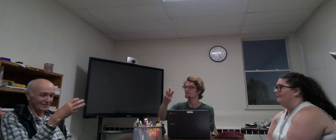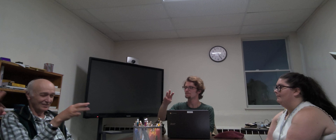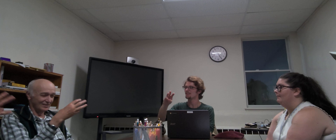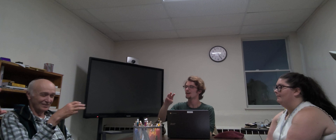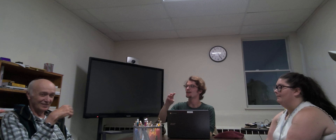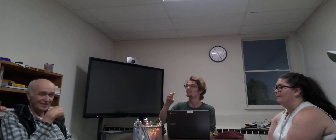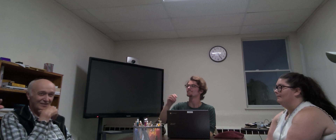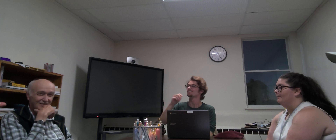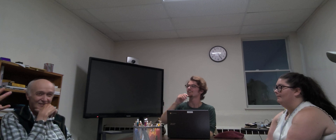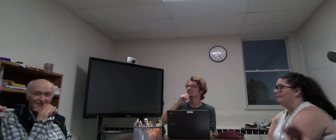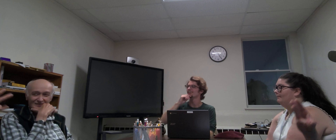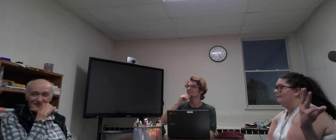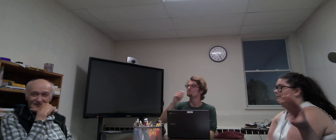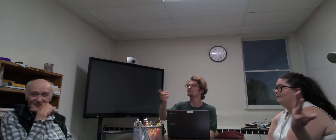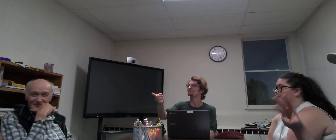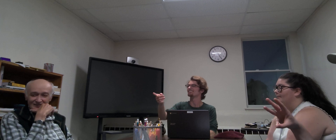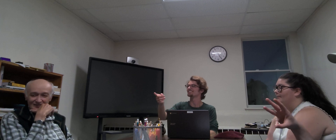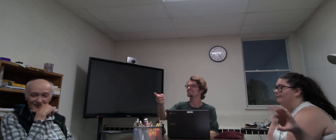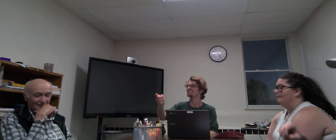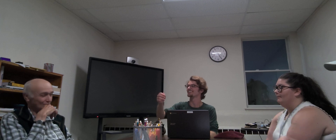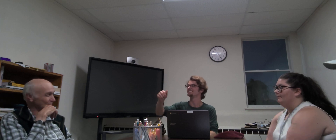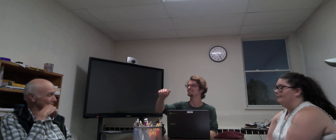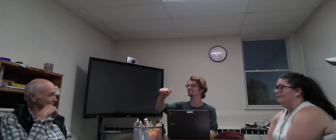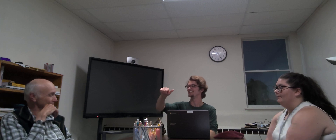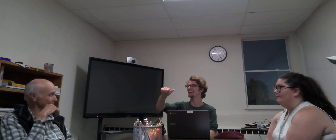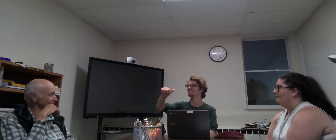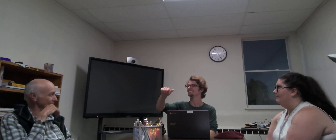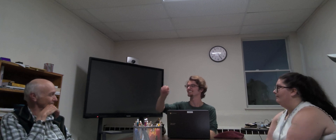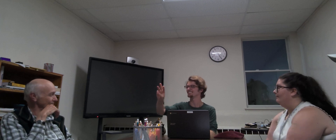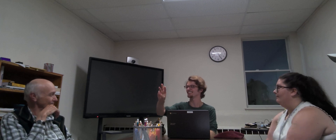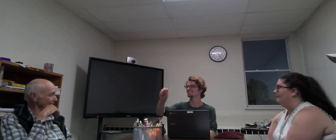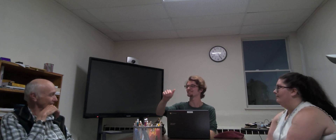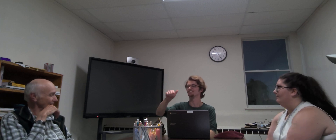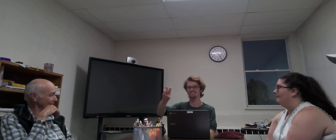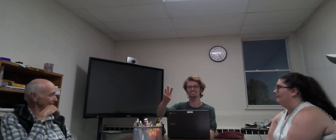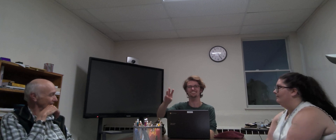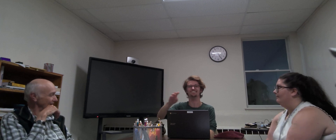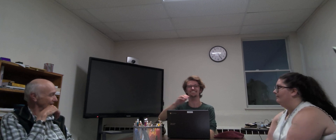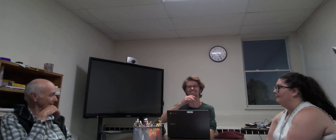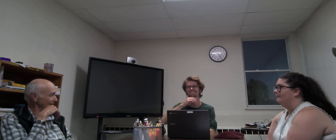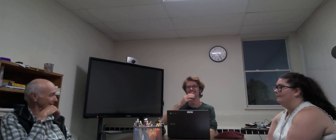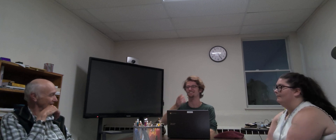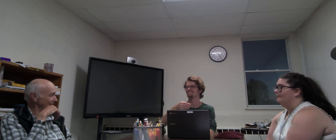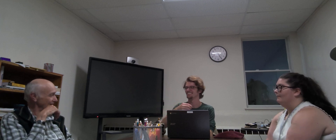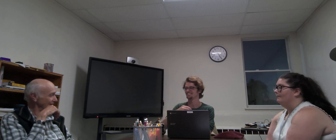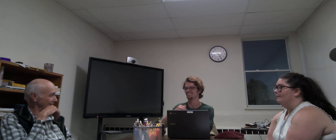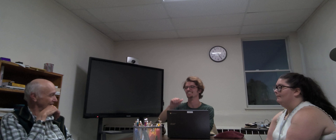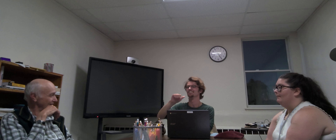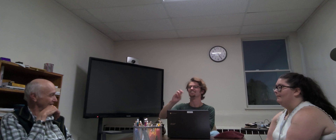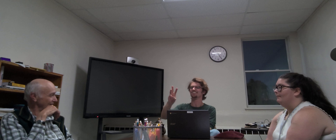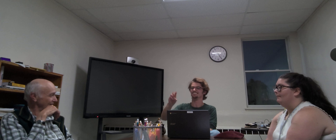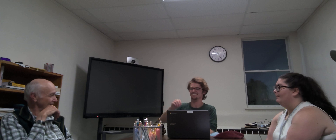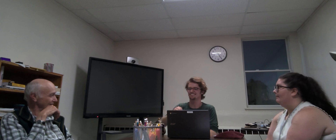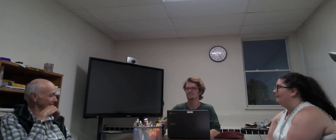That's easier. Yeah. But I'm glad you did that because you did 10, Yes. 6, which is a really good little observation. 10, 6.